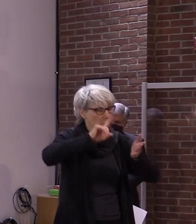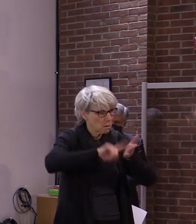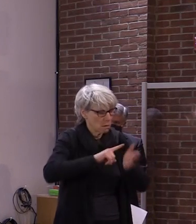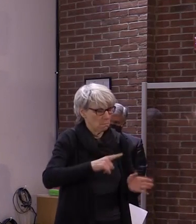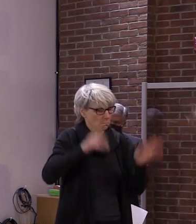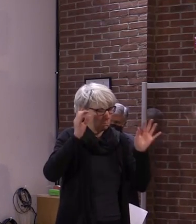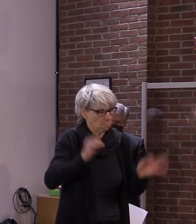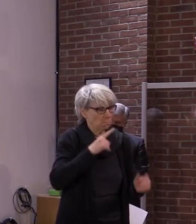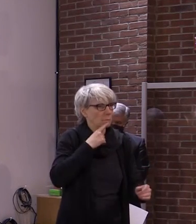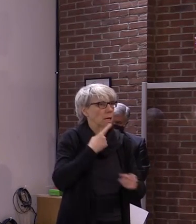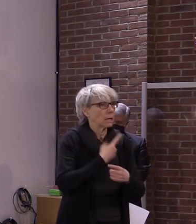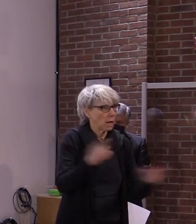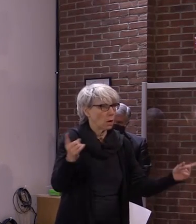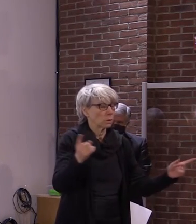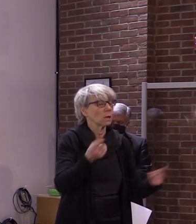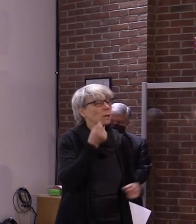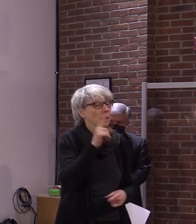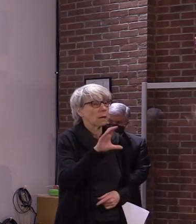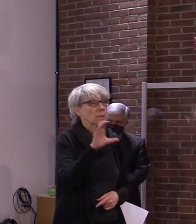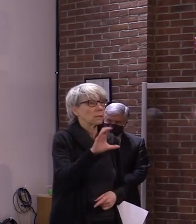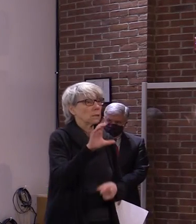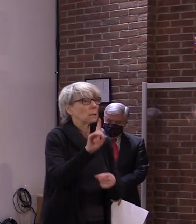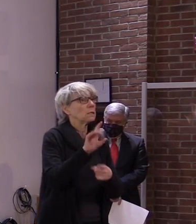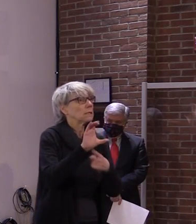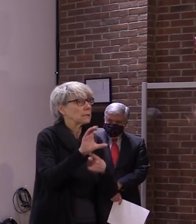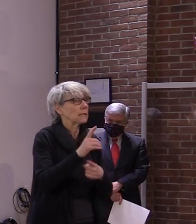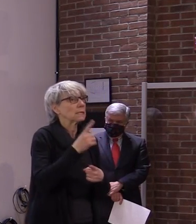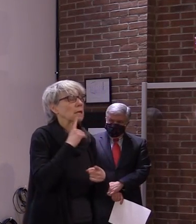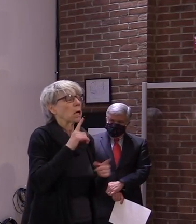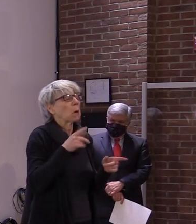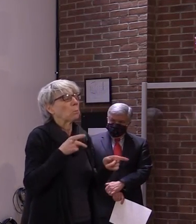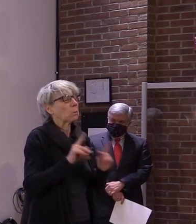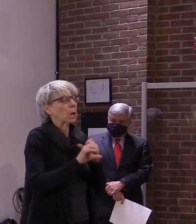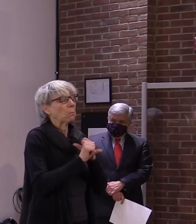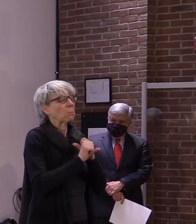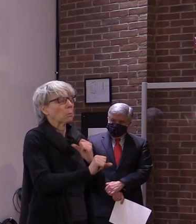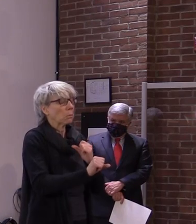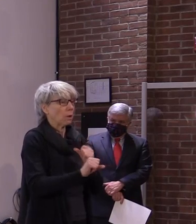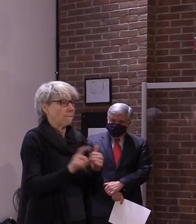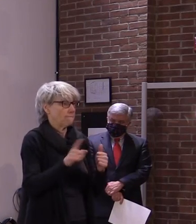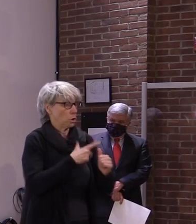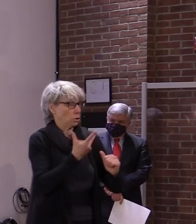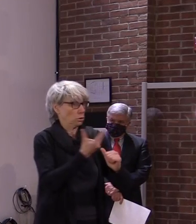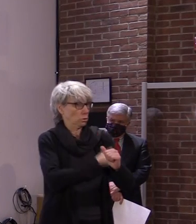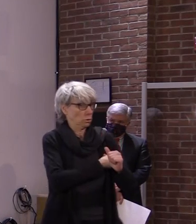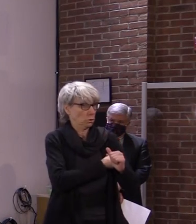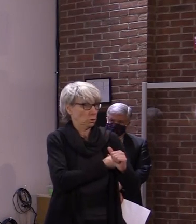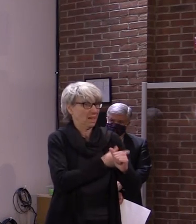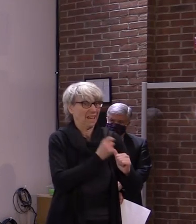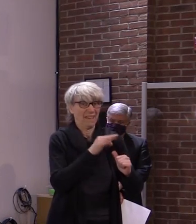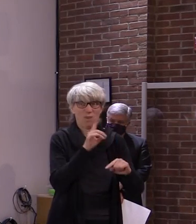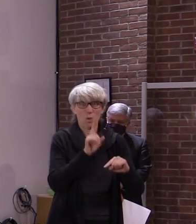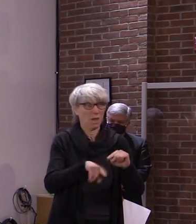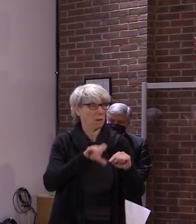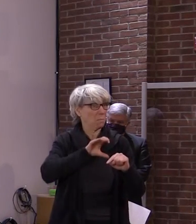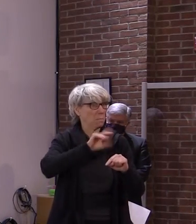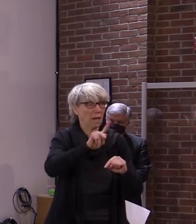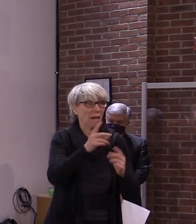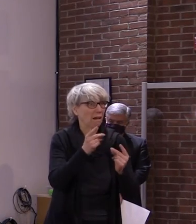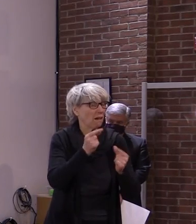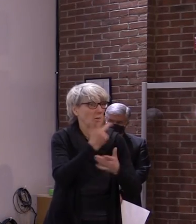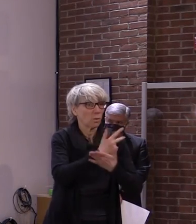the second dose to be given as long as 6 weeks after the first dose. I raise this discussion here